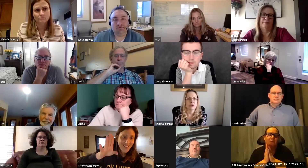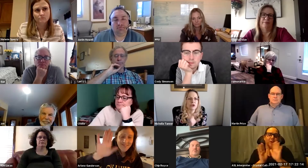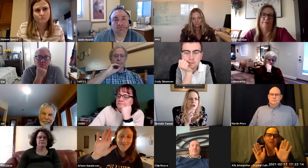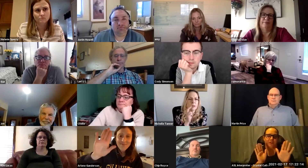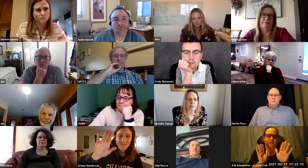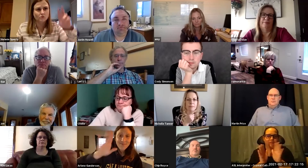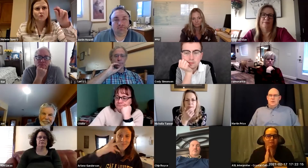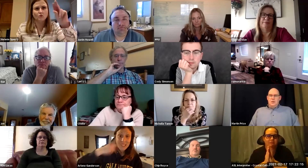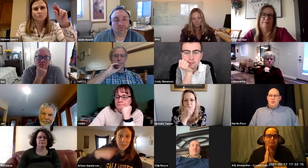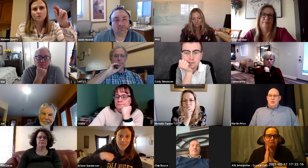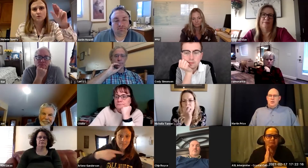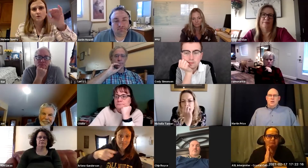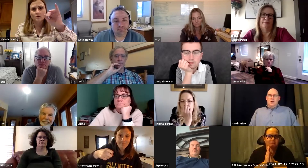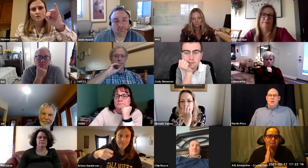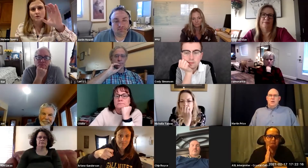So it will be Crystal.